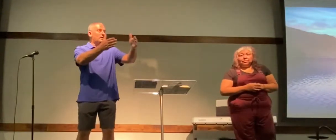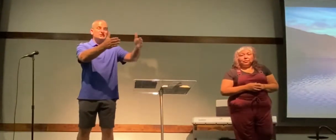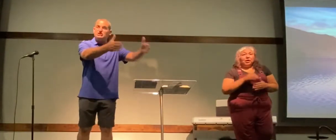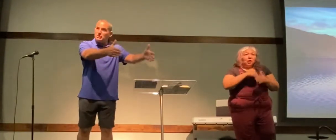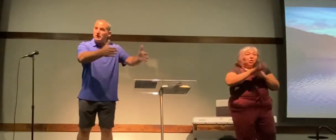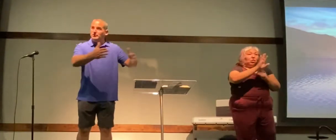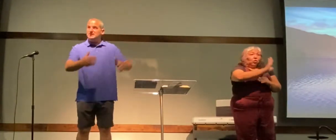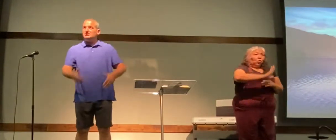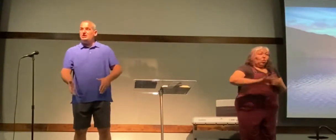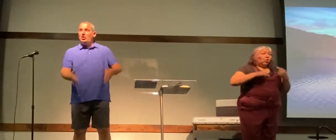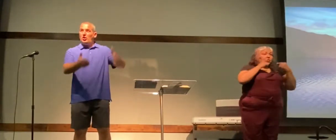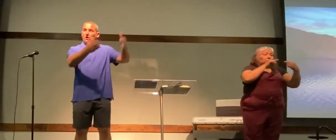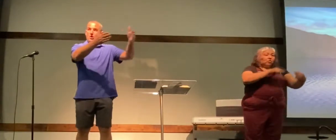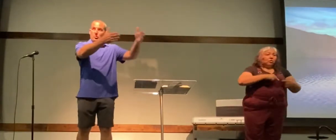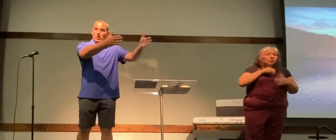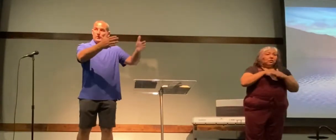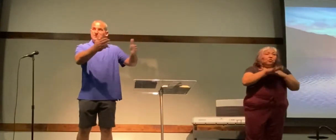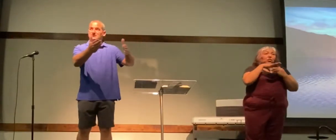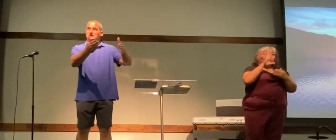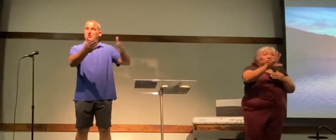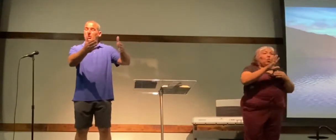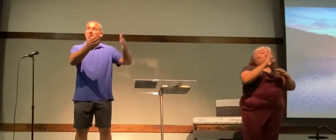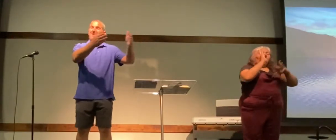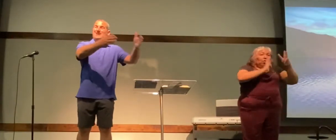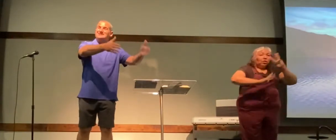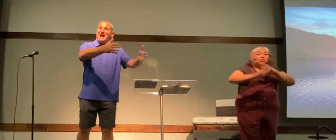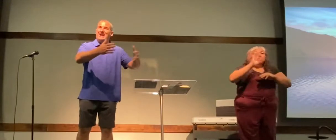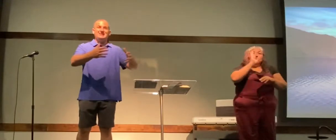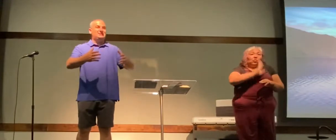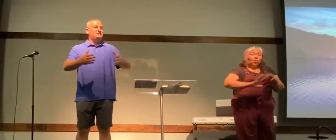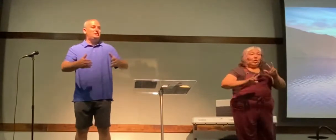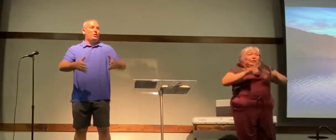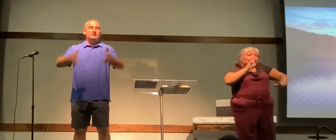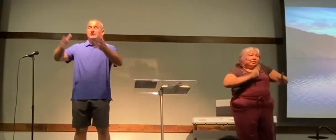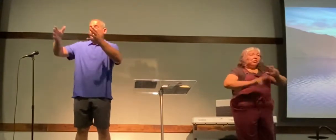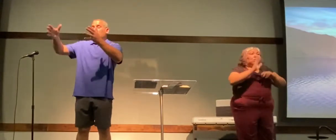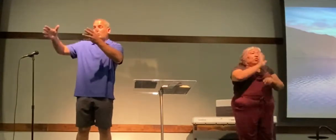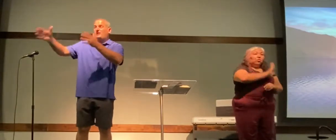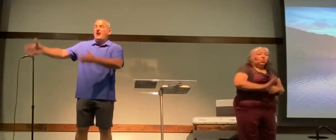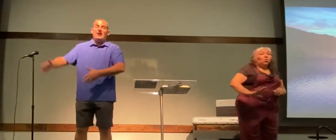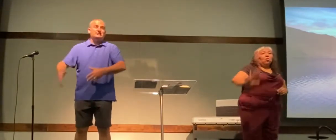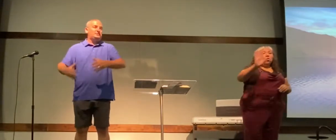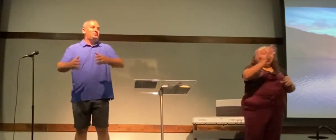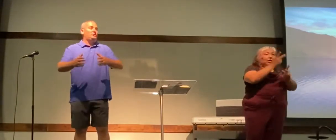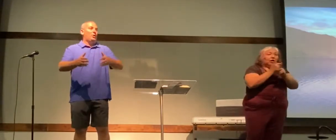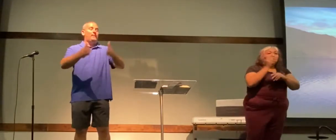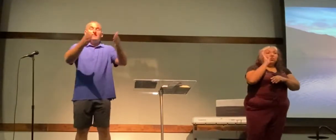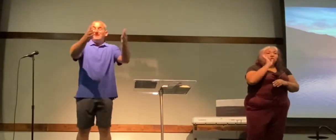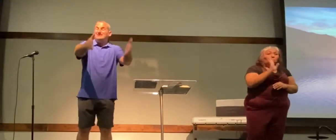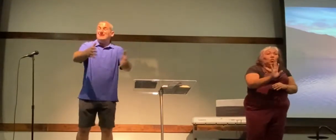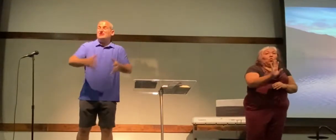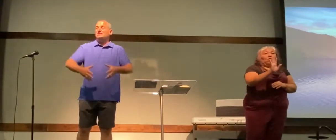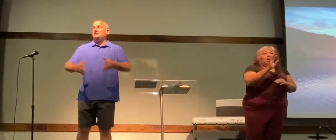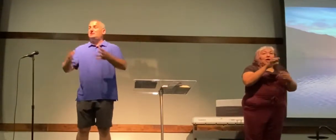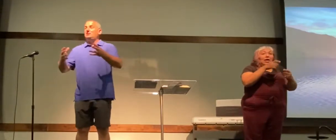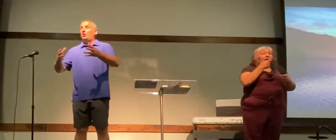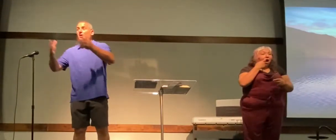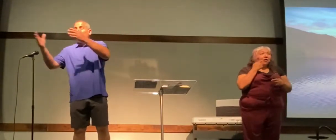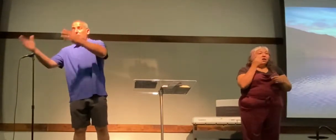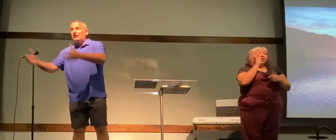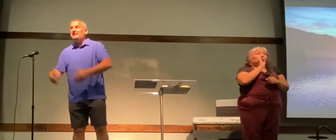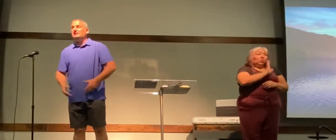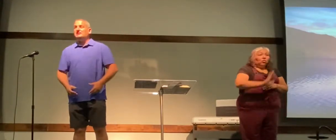your struggles, into your worries, into your anxieties, into your cares, into your addictions, into